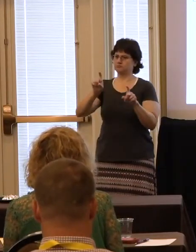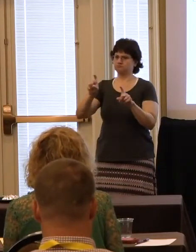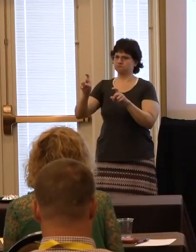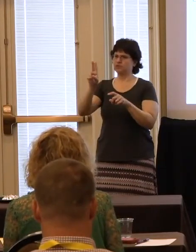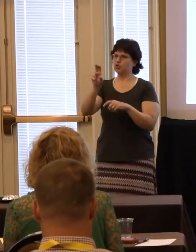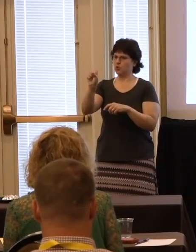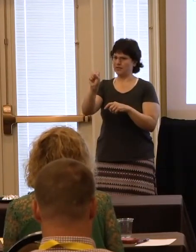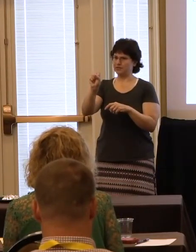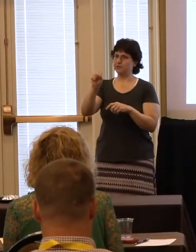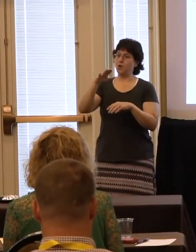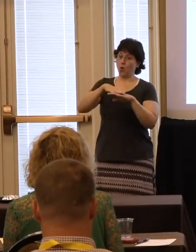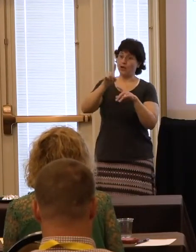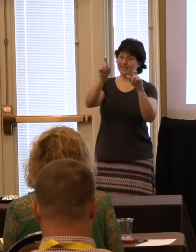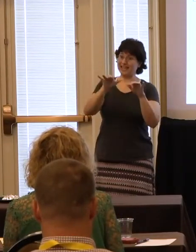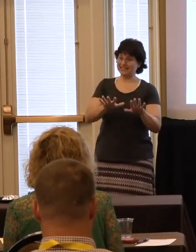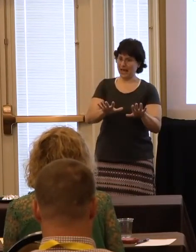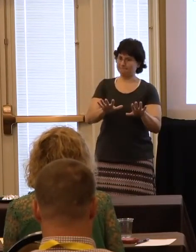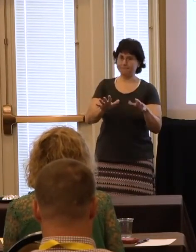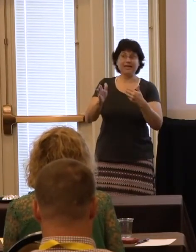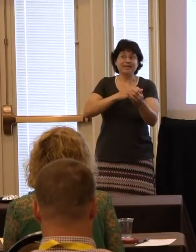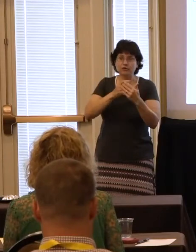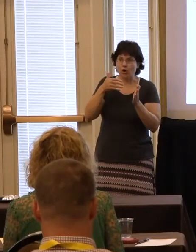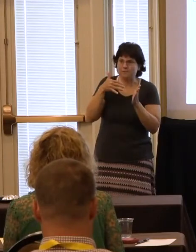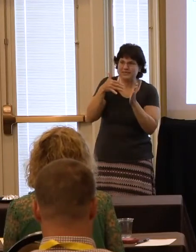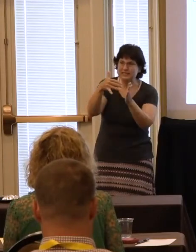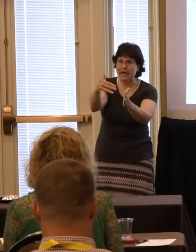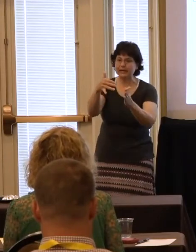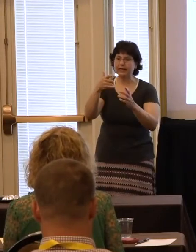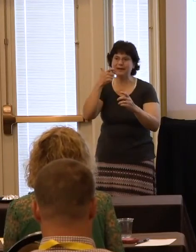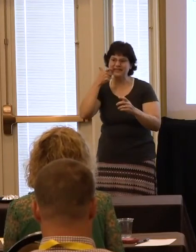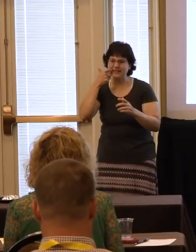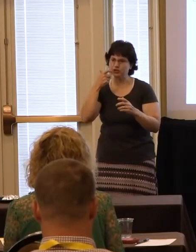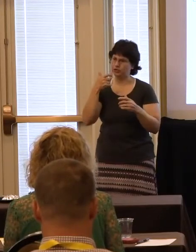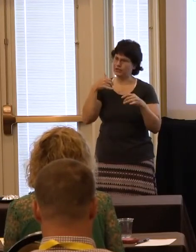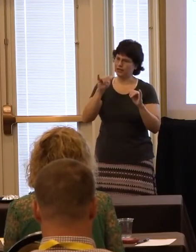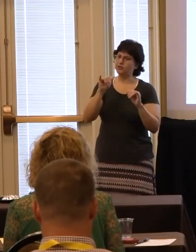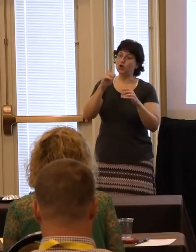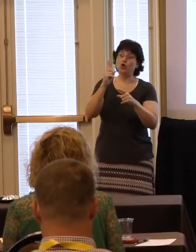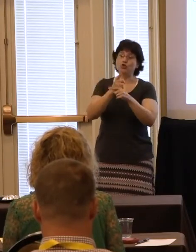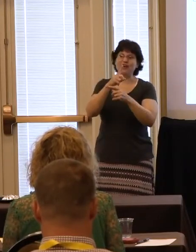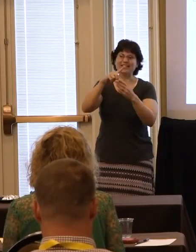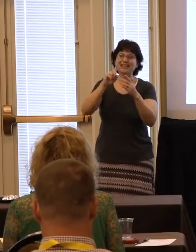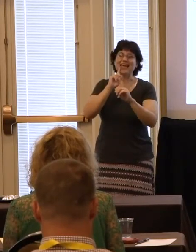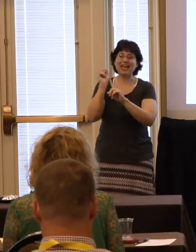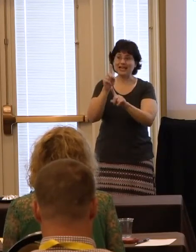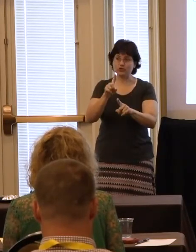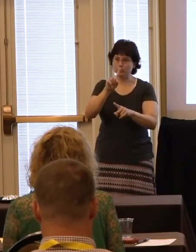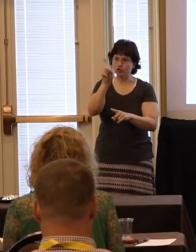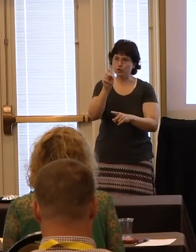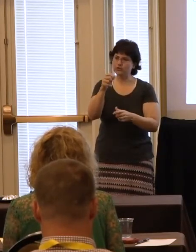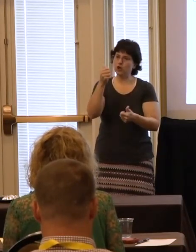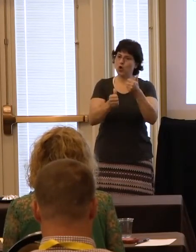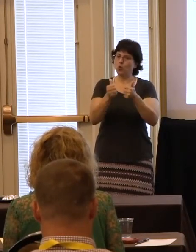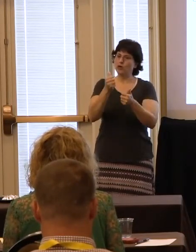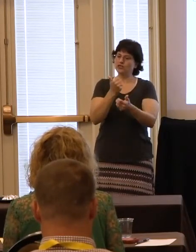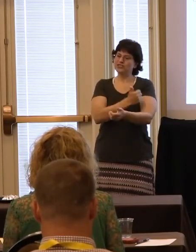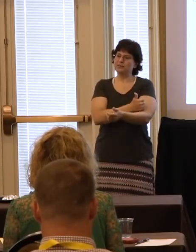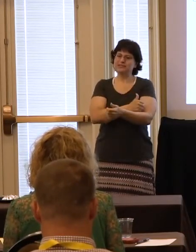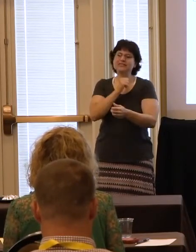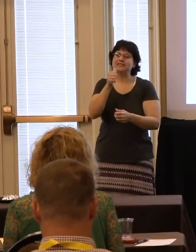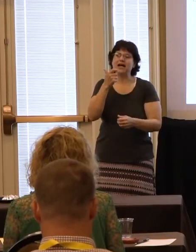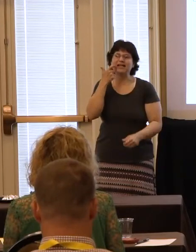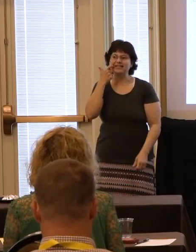US. And on that exam, even though I've been studying marijuana addiction, I still had the correct answer to the question, which of these substances is not